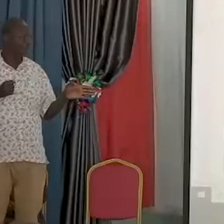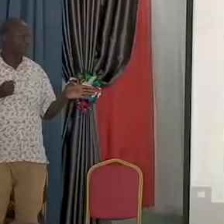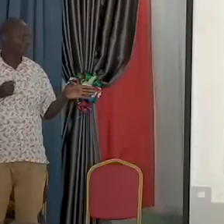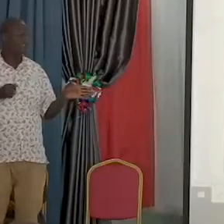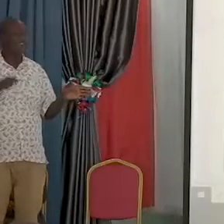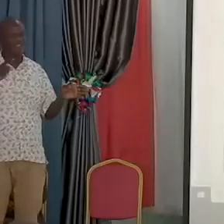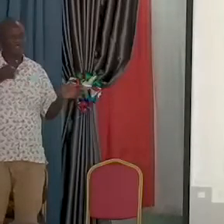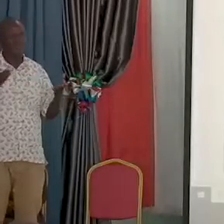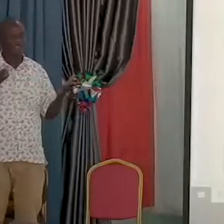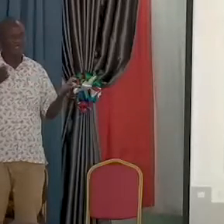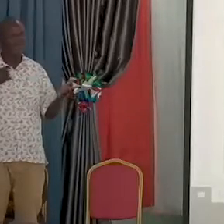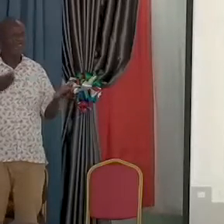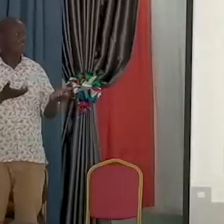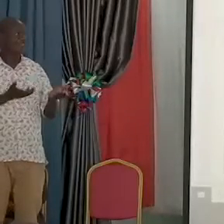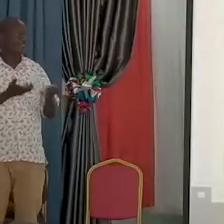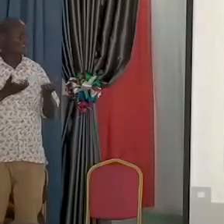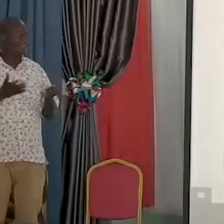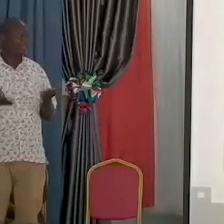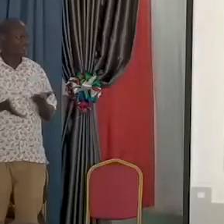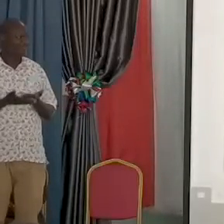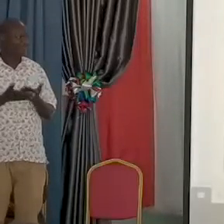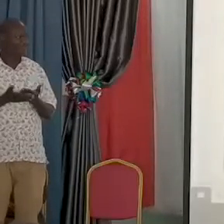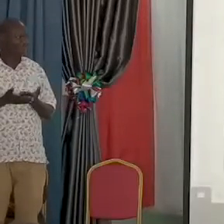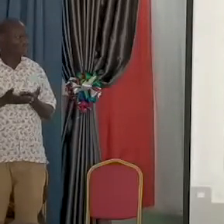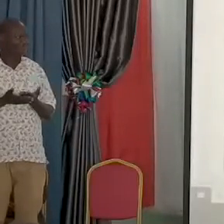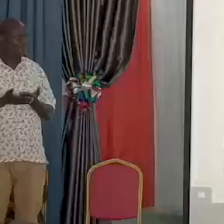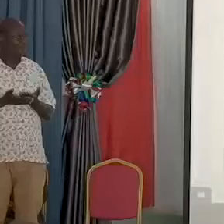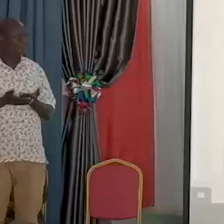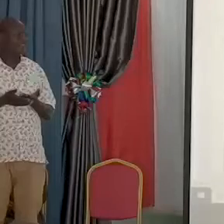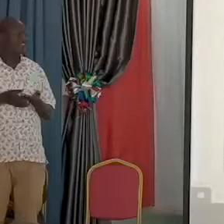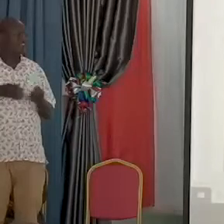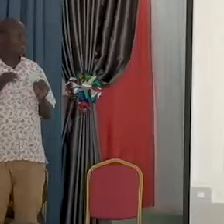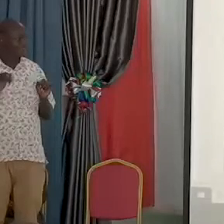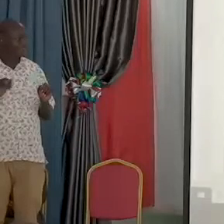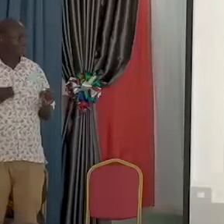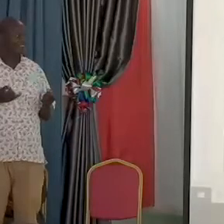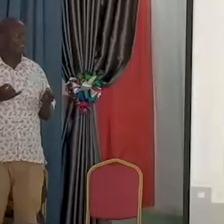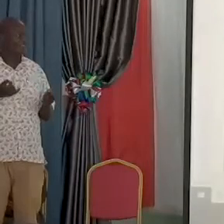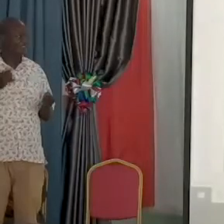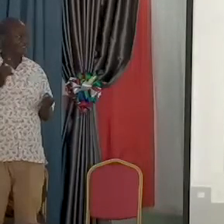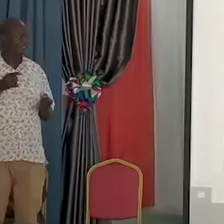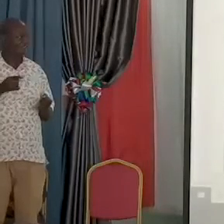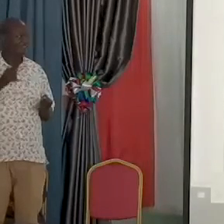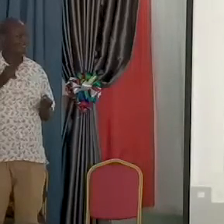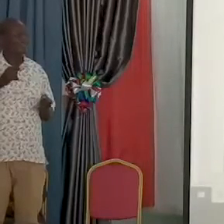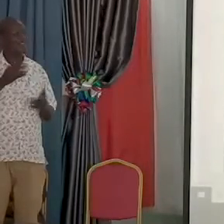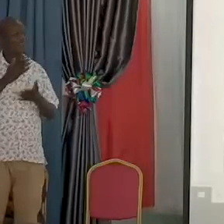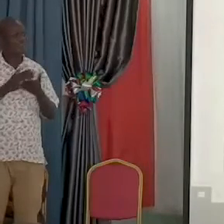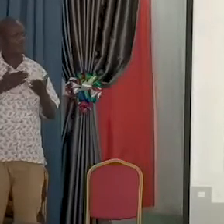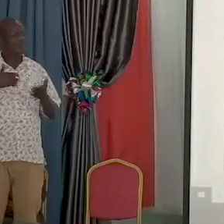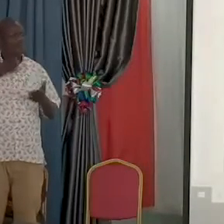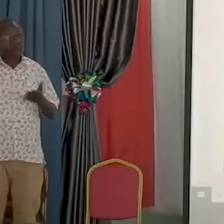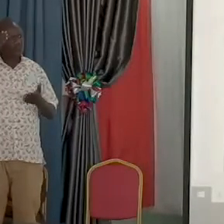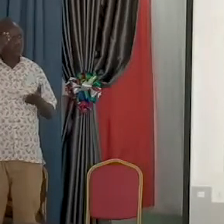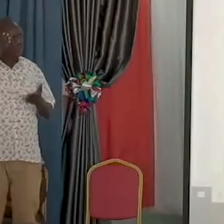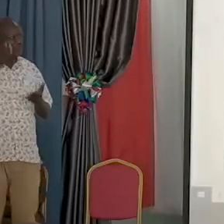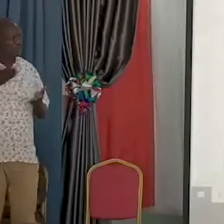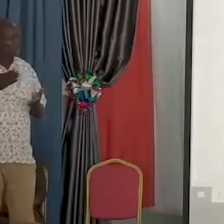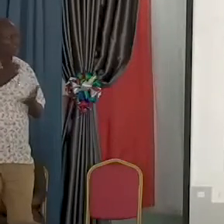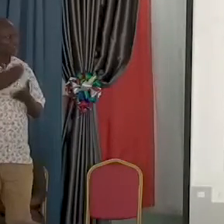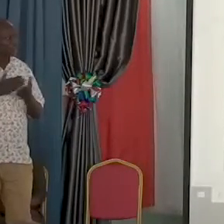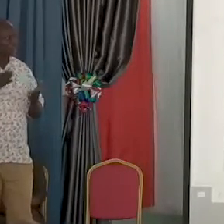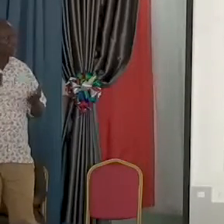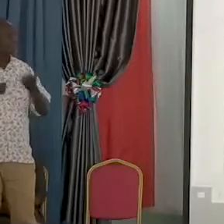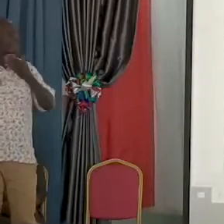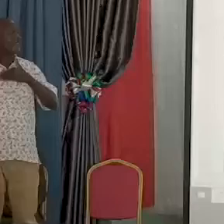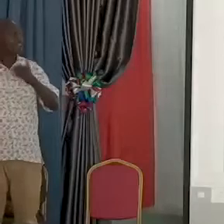help. I hope that I've described a case study that might be somewhat familiar to some of the things that you've